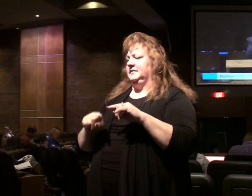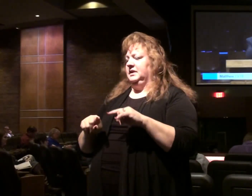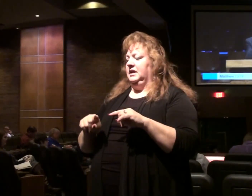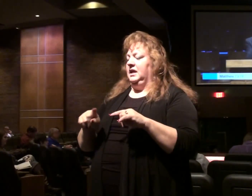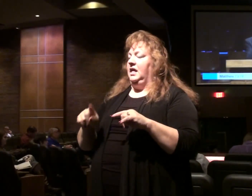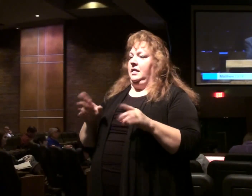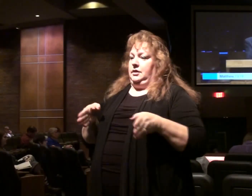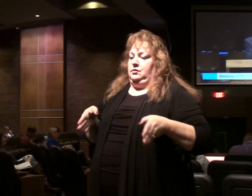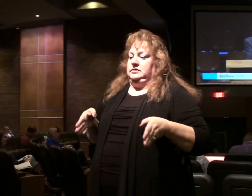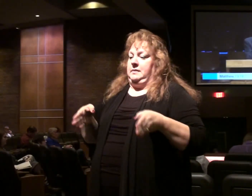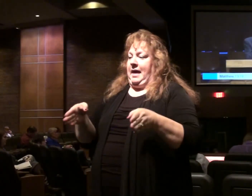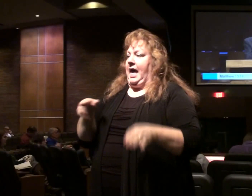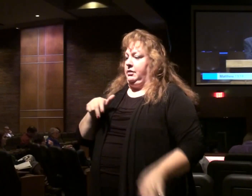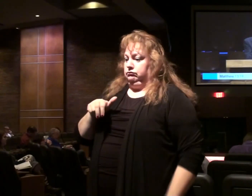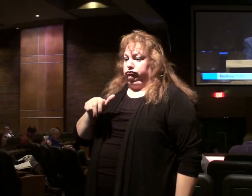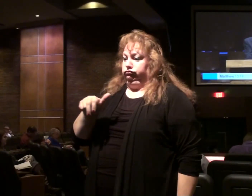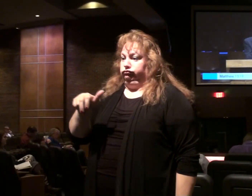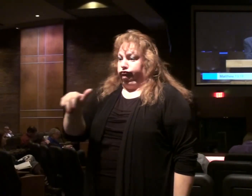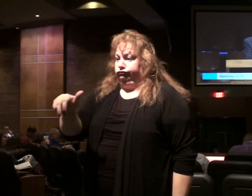that was the path you went through.